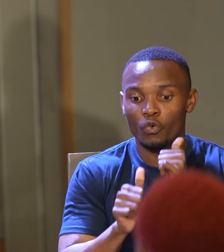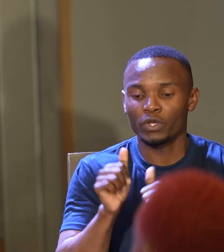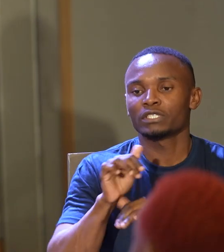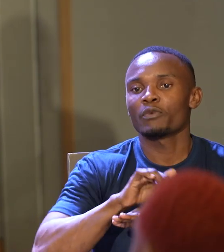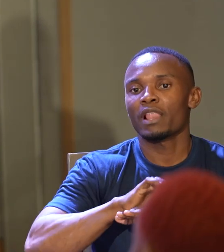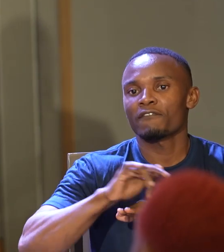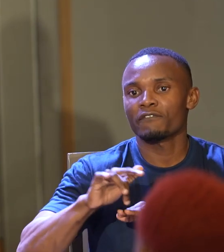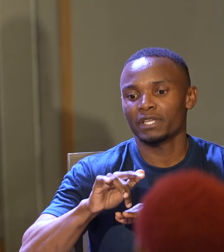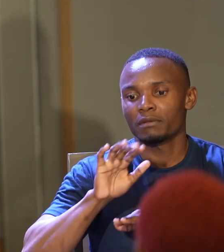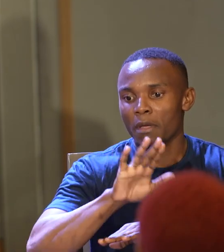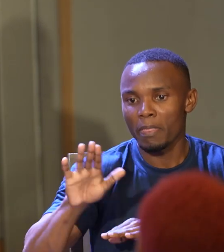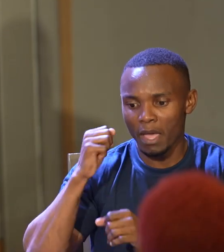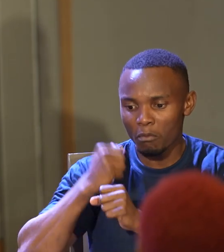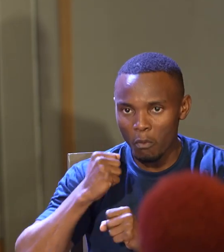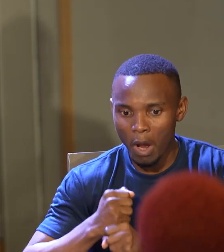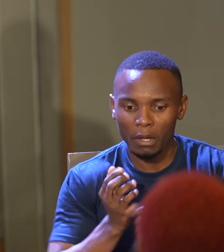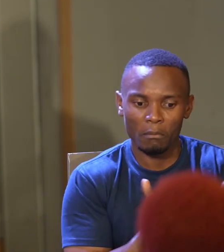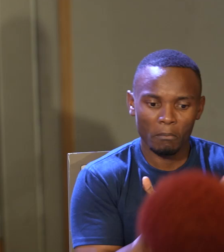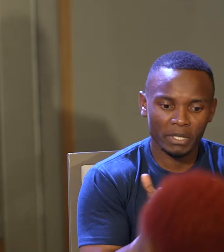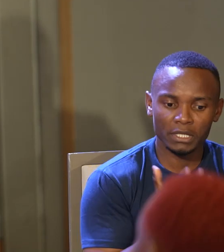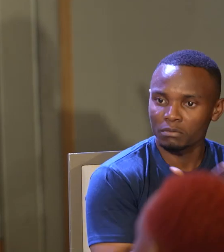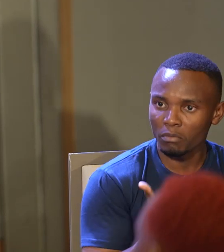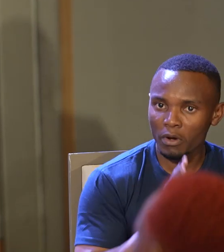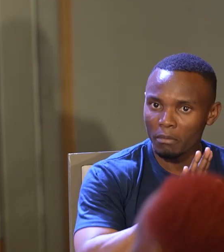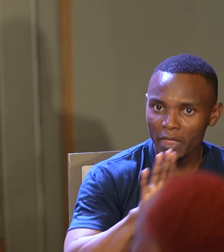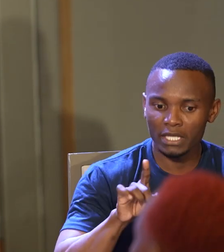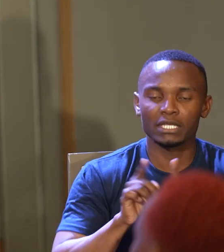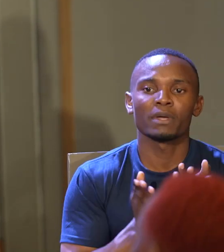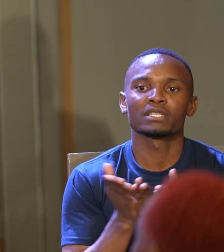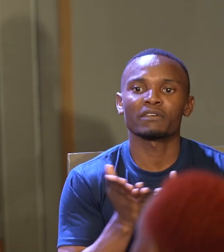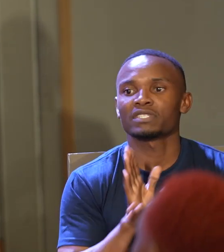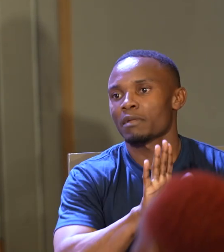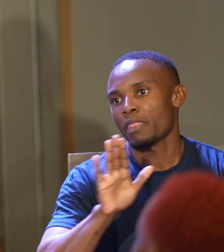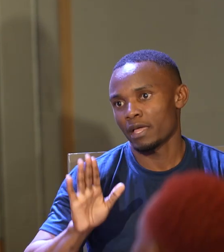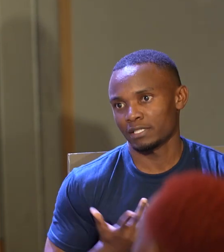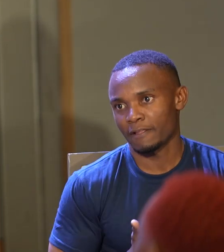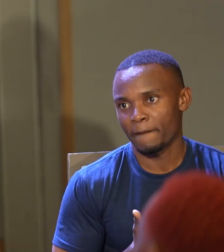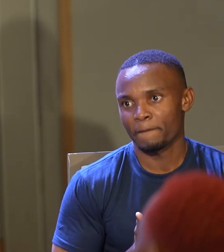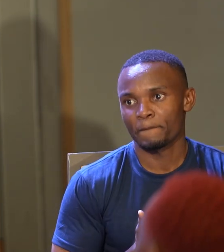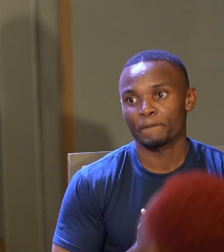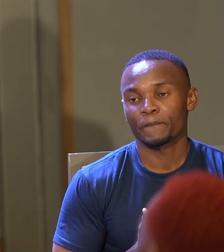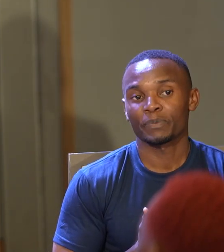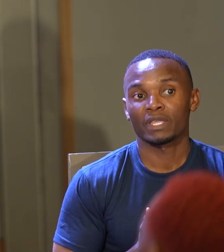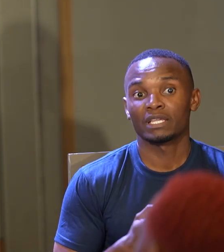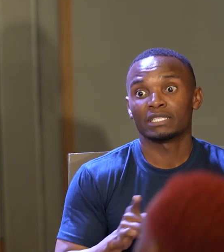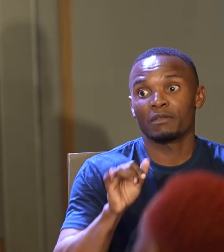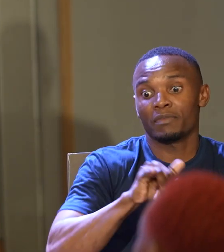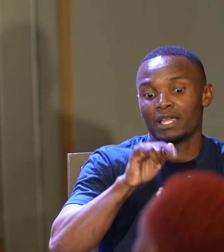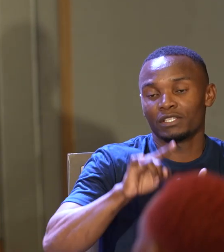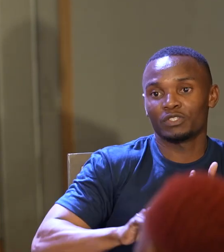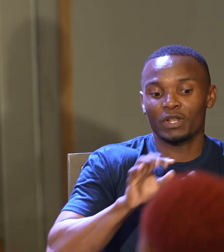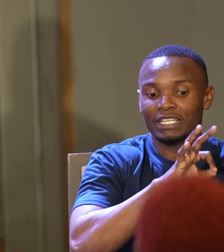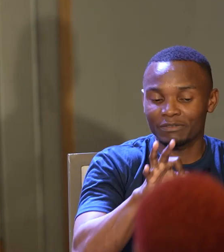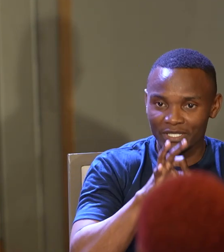affect their operations, their business, their products, their services. And that is